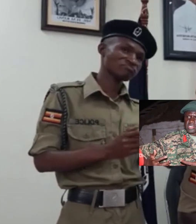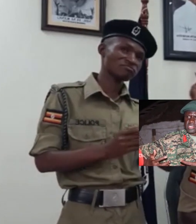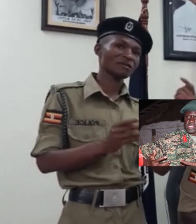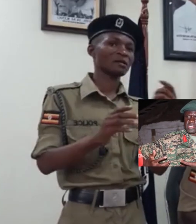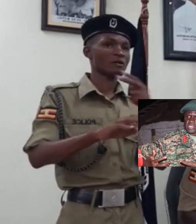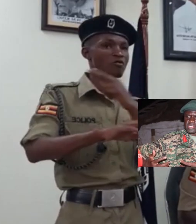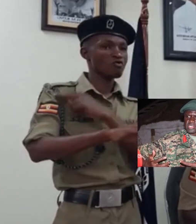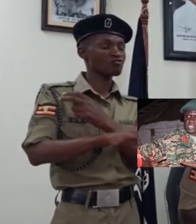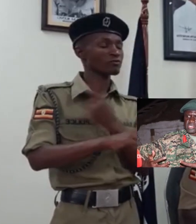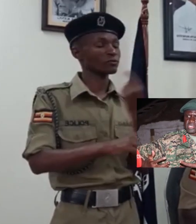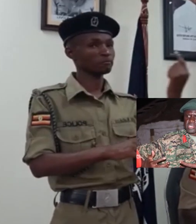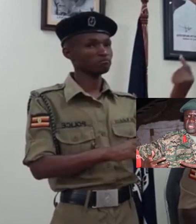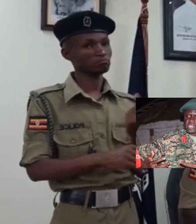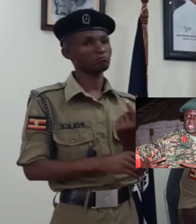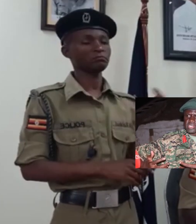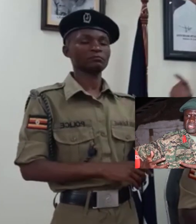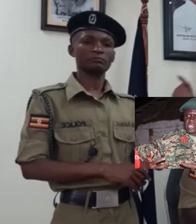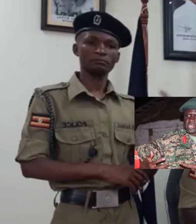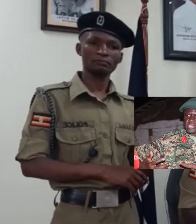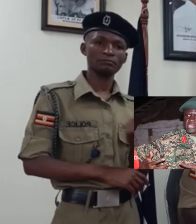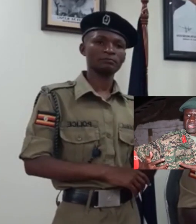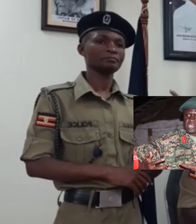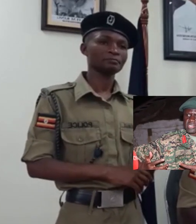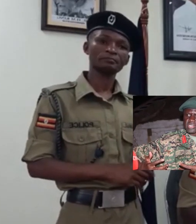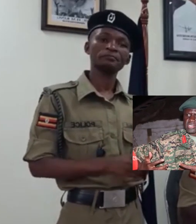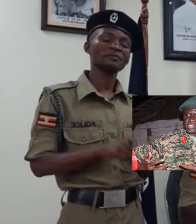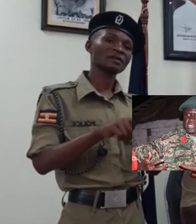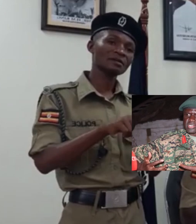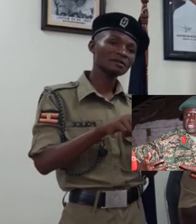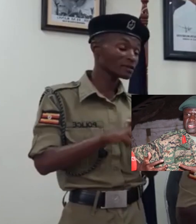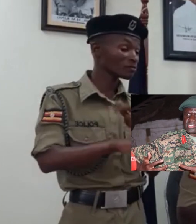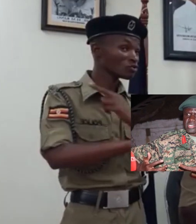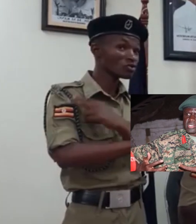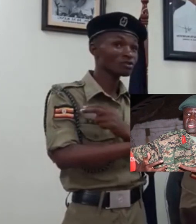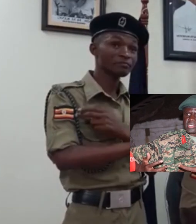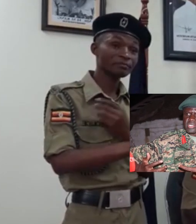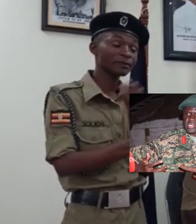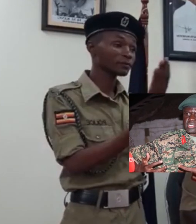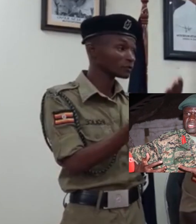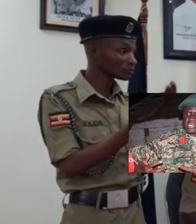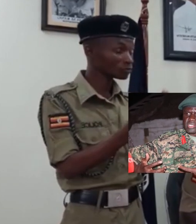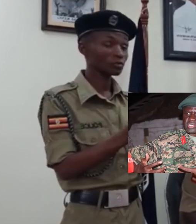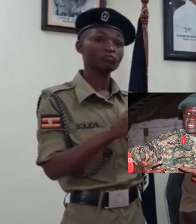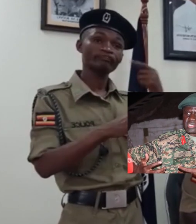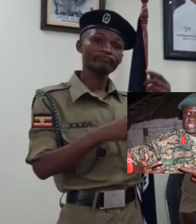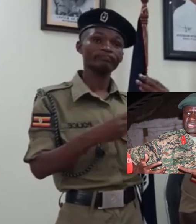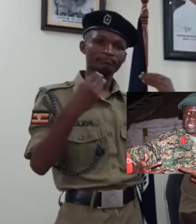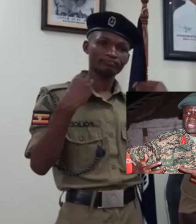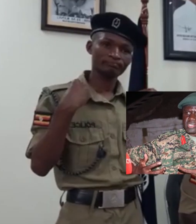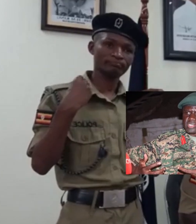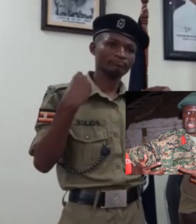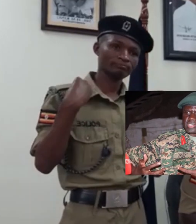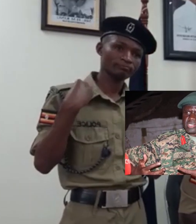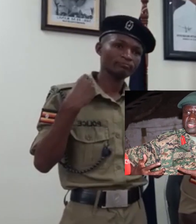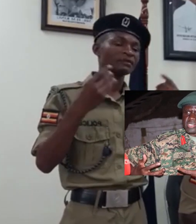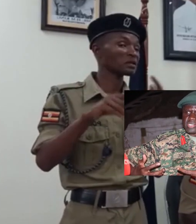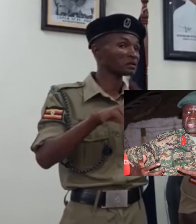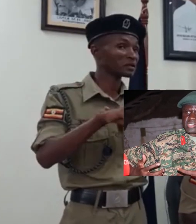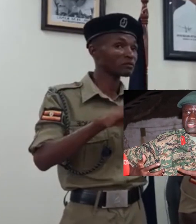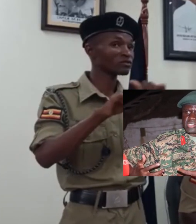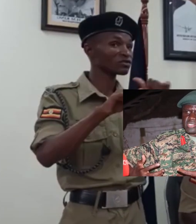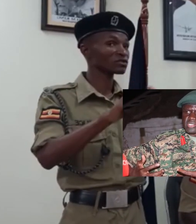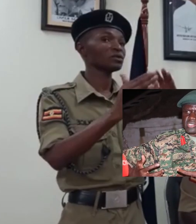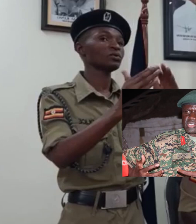tekyali ky'amaanyi yasigala ng'ava waka n'agenda mu ddwaliro ne